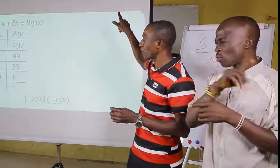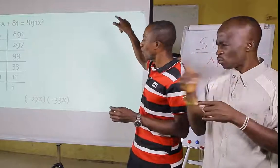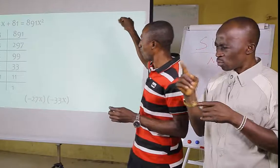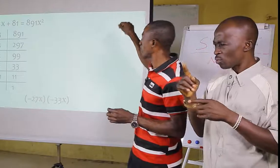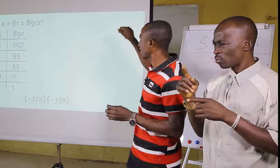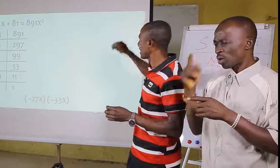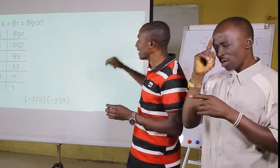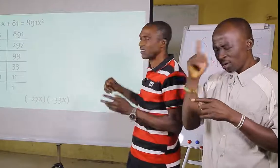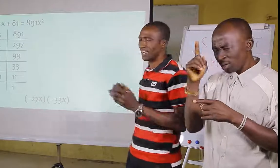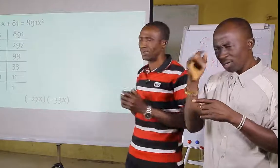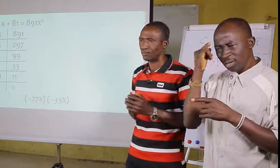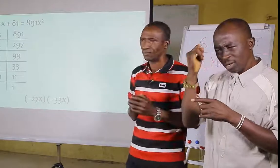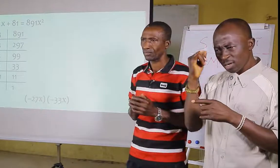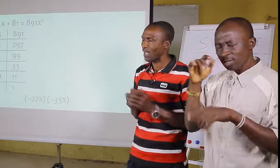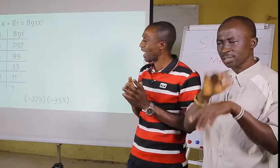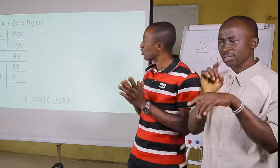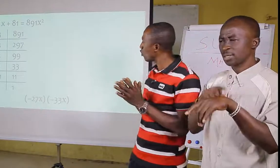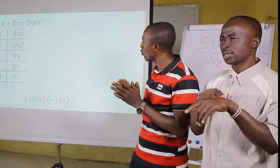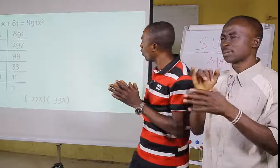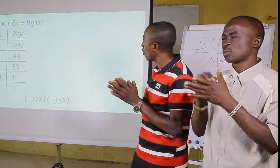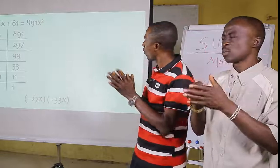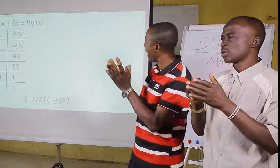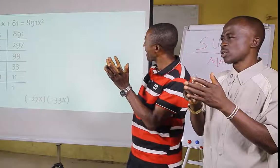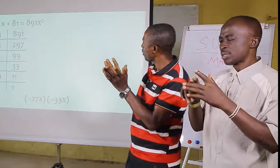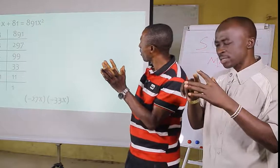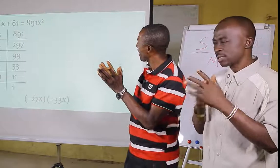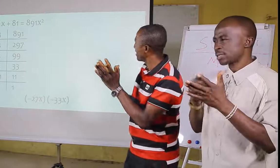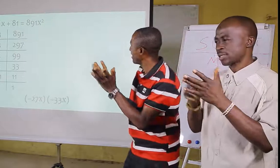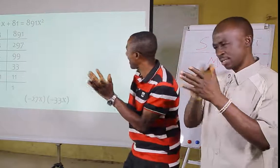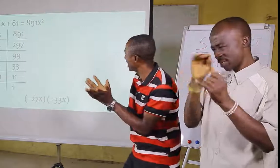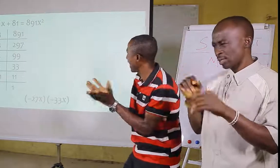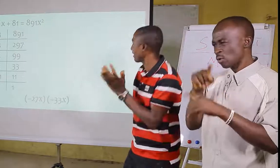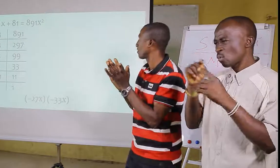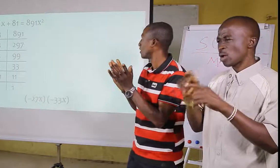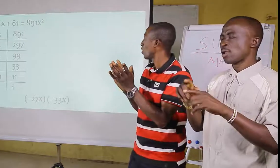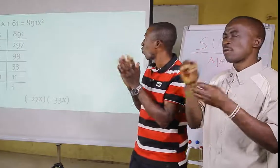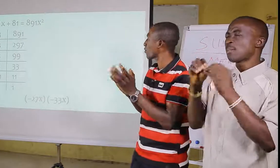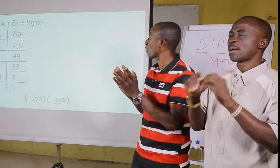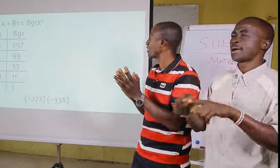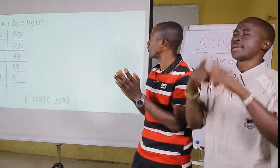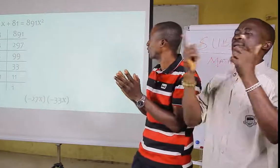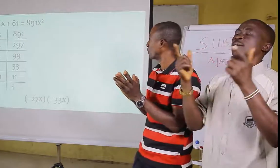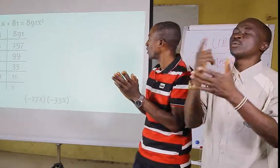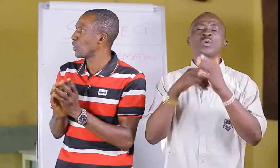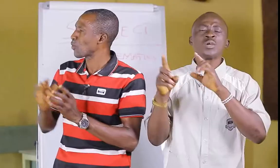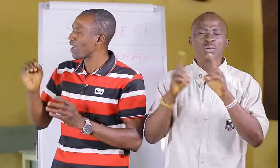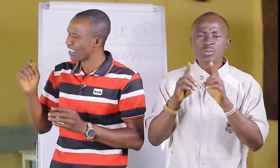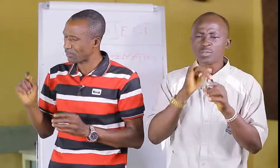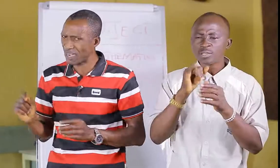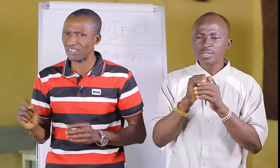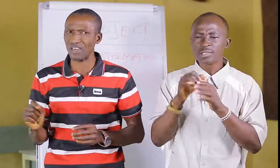principle when we started this learning. I told you, when a number is larger, what we are going to do,